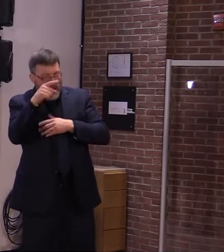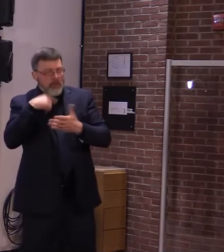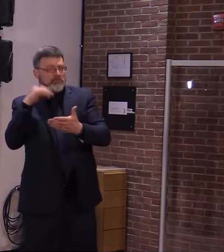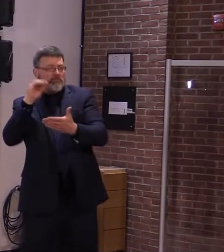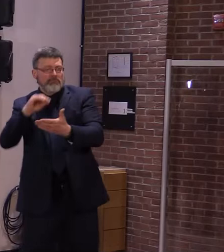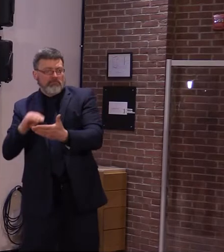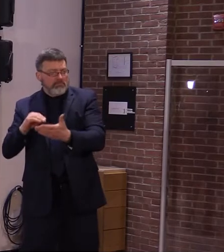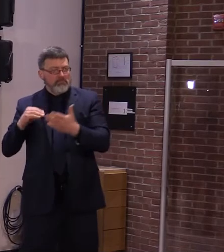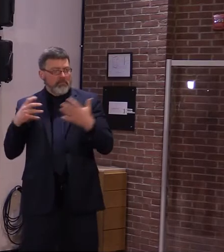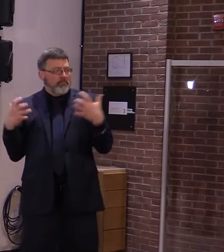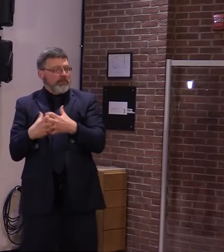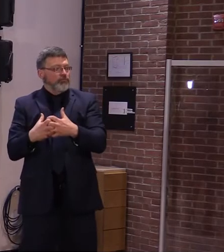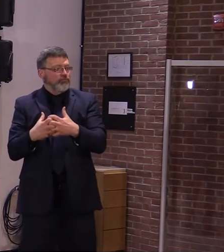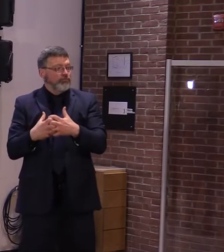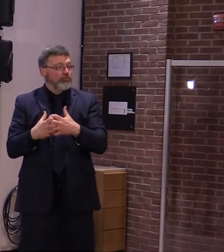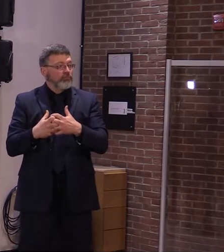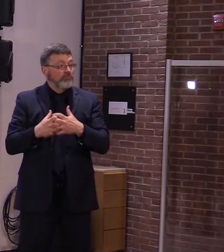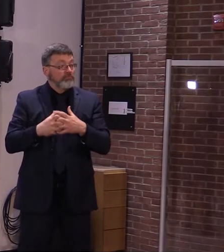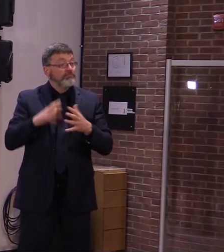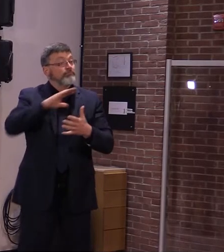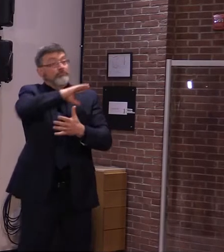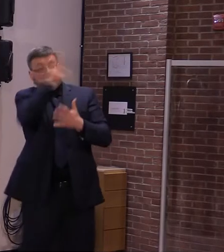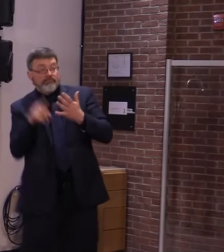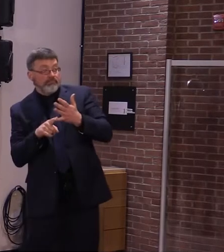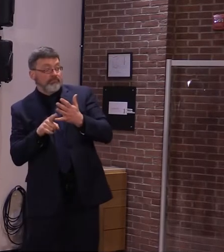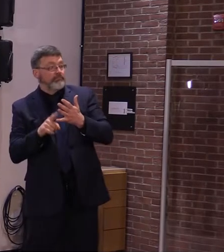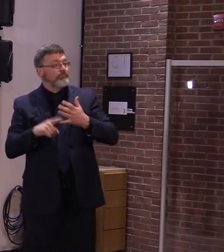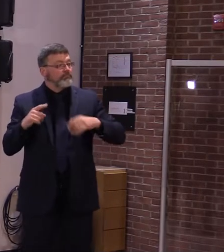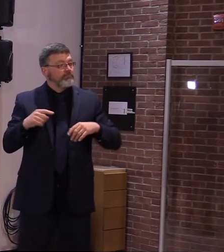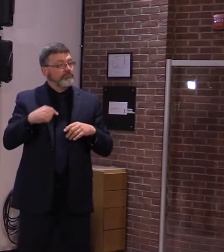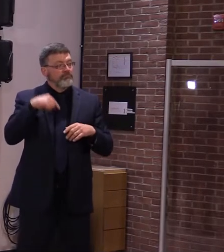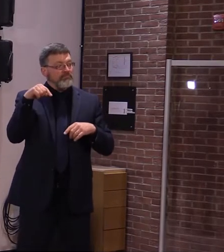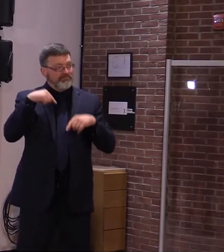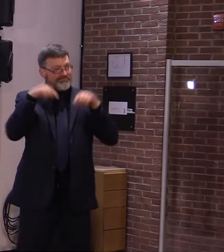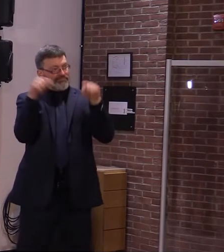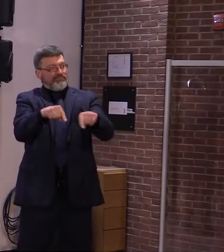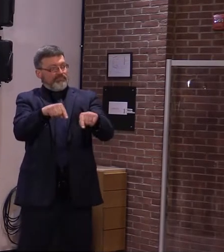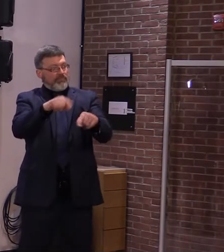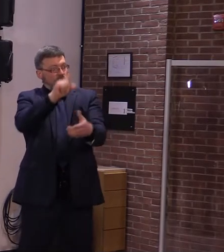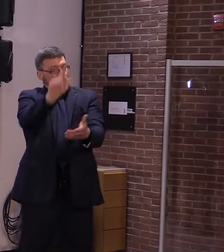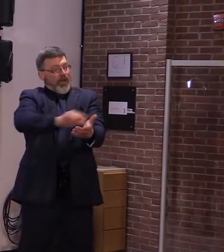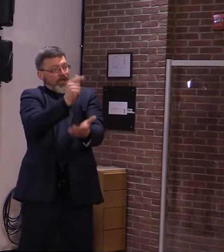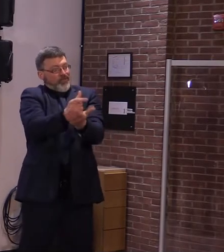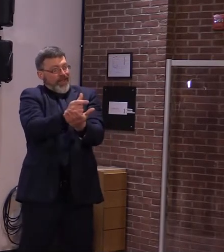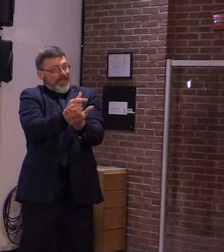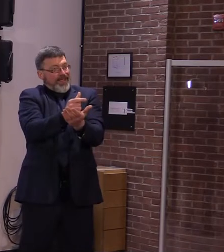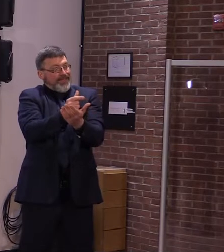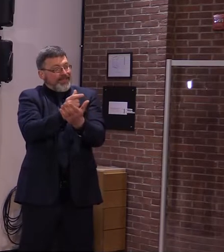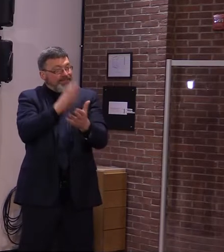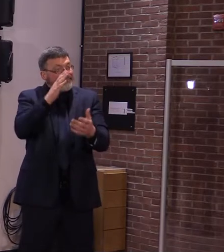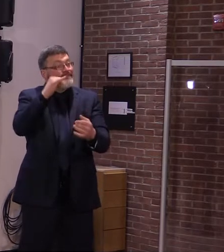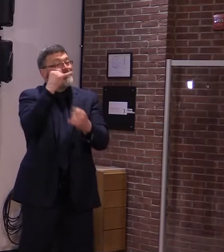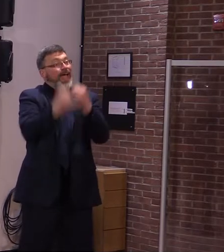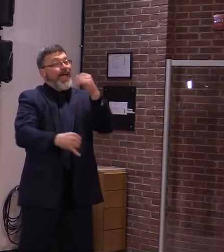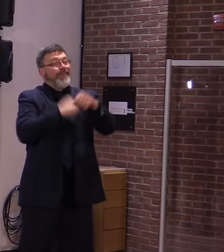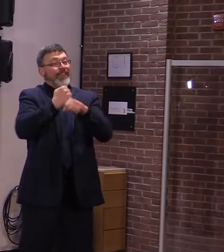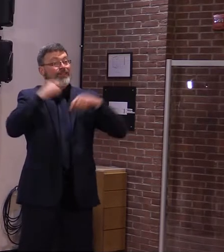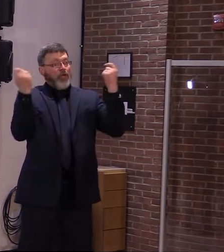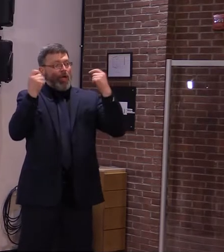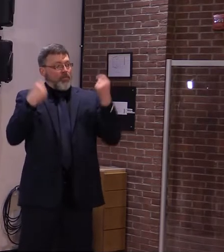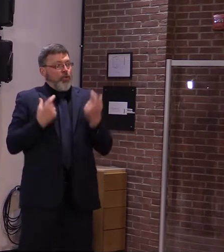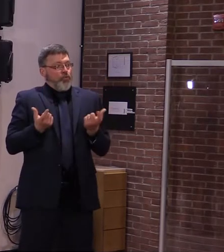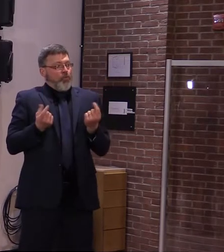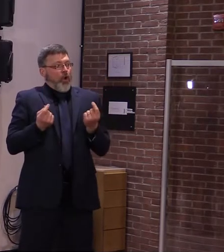Lastly, we will be issuing guidance on graduations and end-of-school-year celebrations this afternoon. Both graduations and